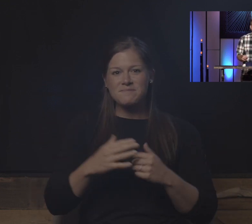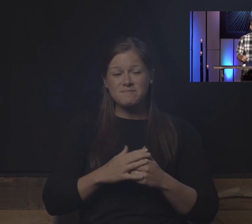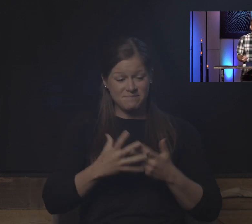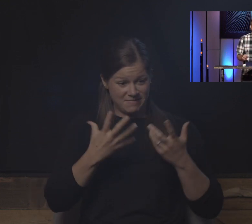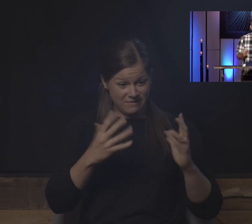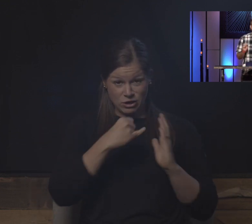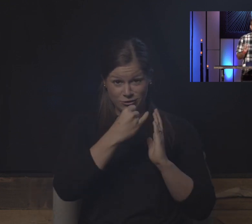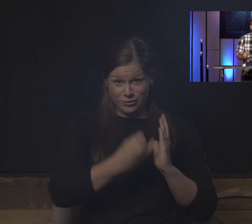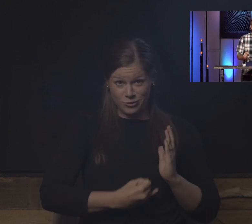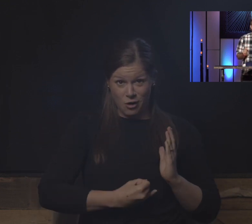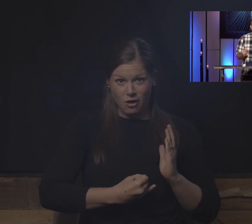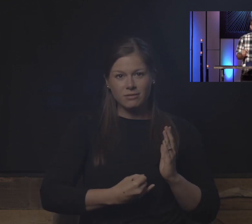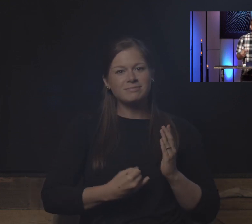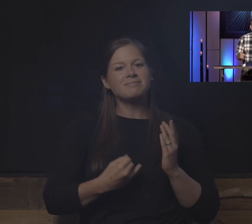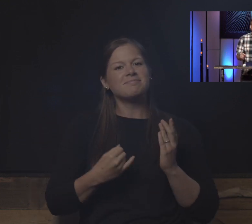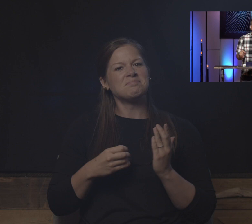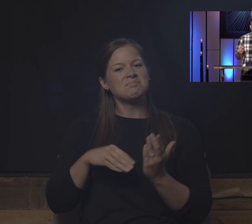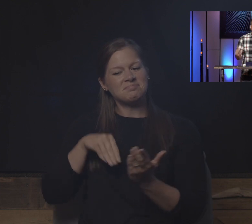the hashtag